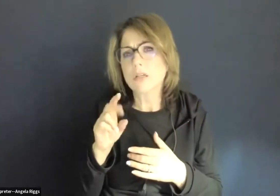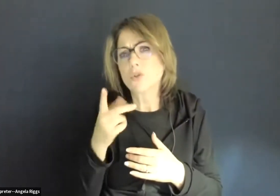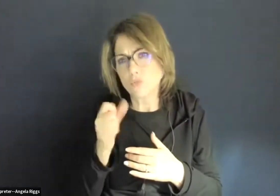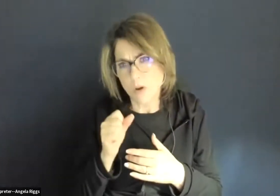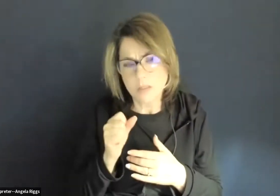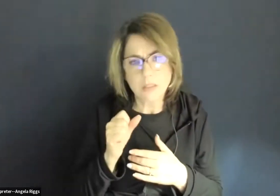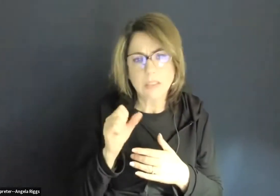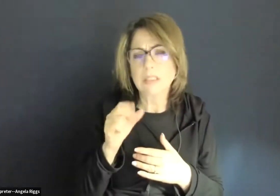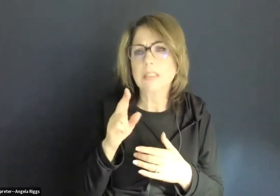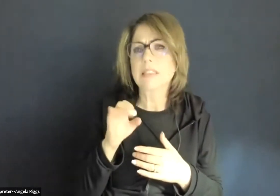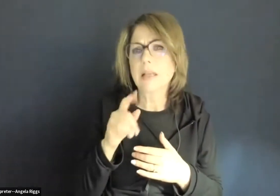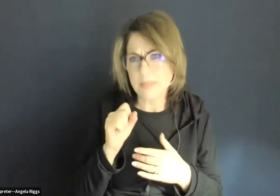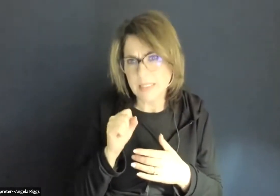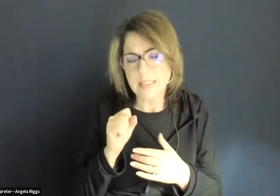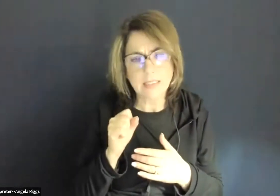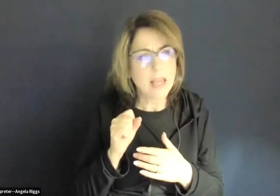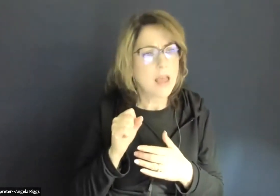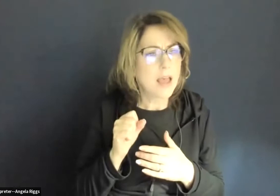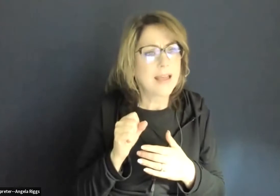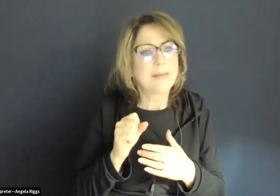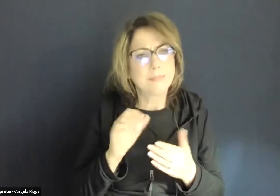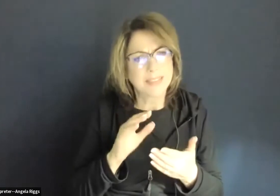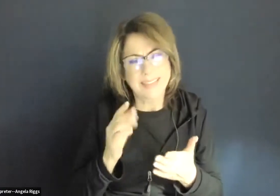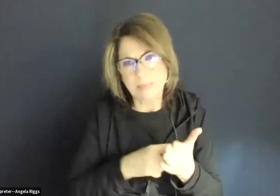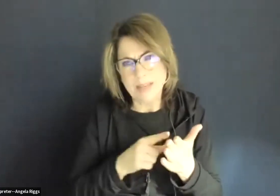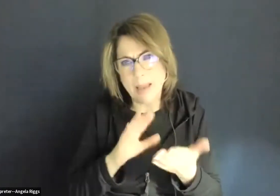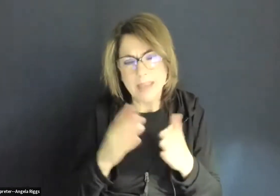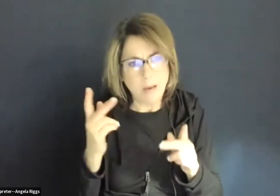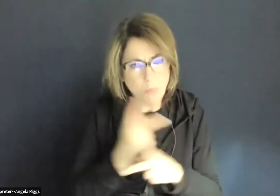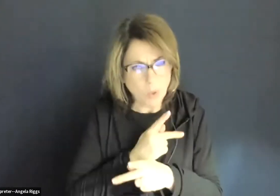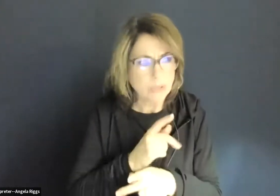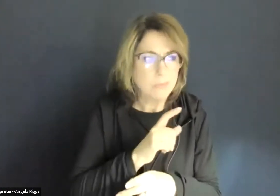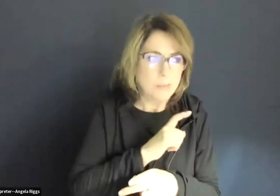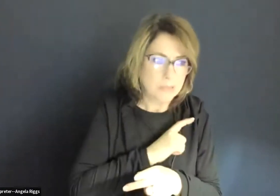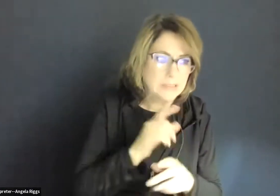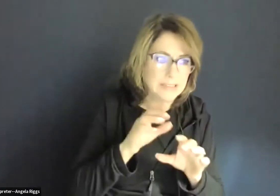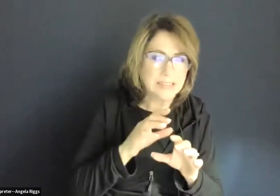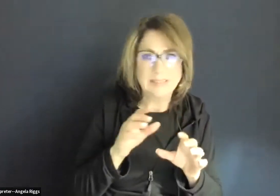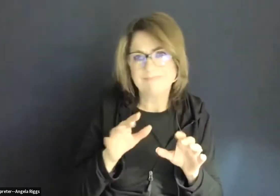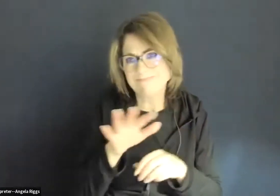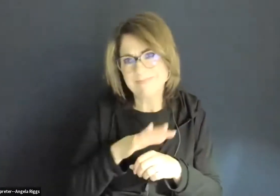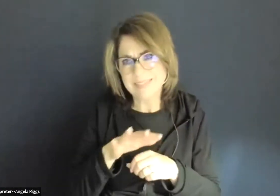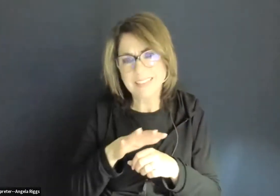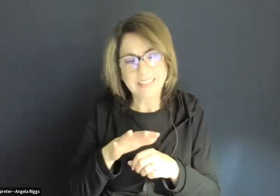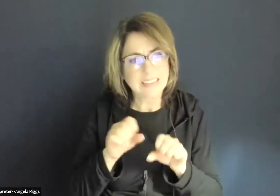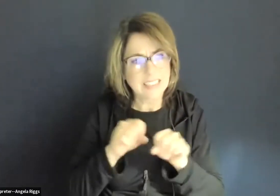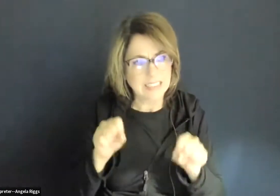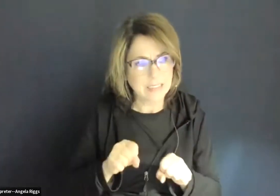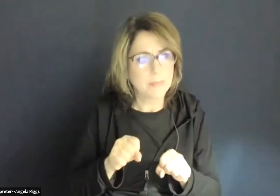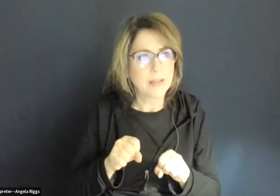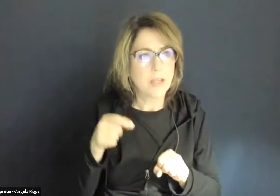the criminal justice system. In addition, this group provides guidance to different areas for policy on